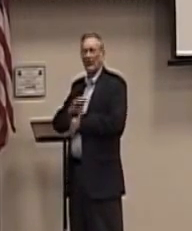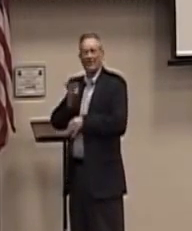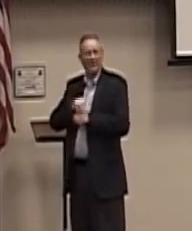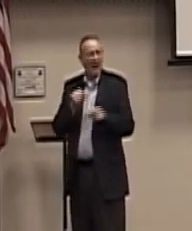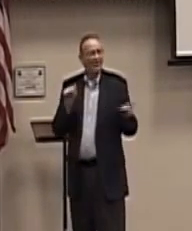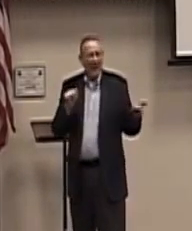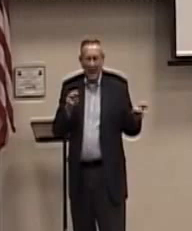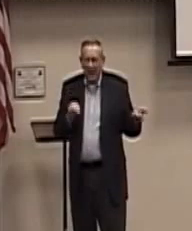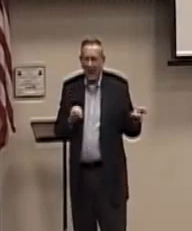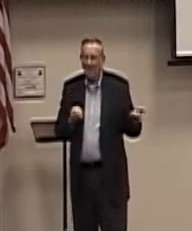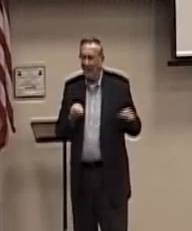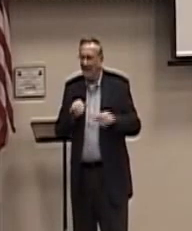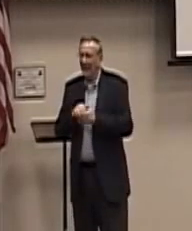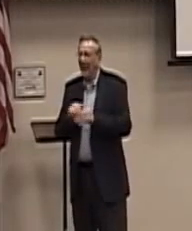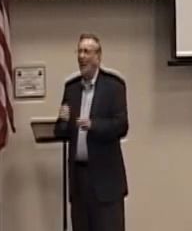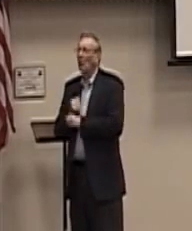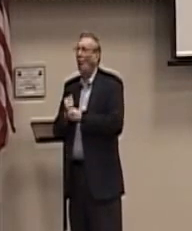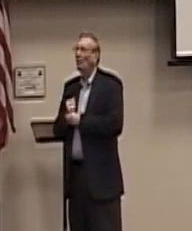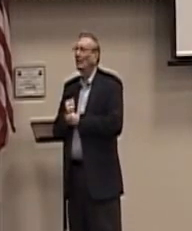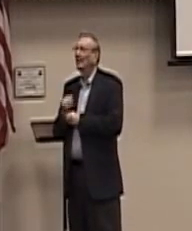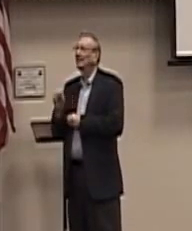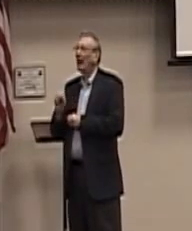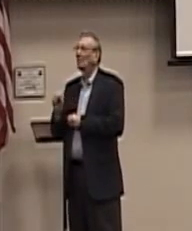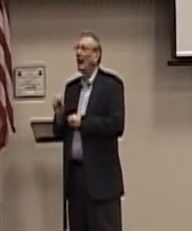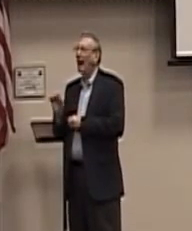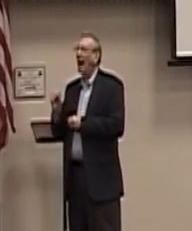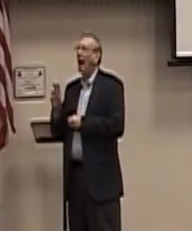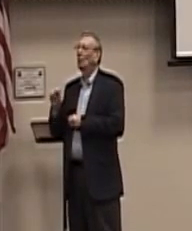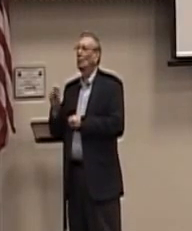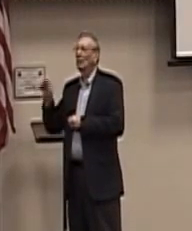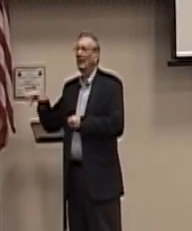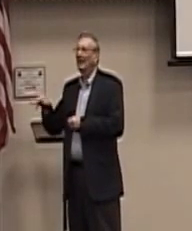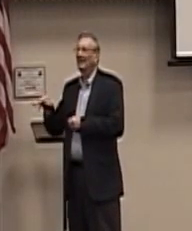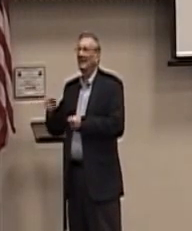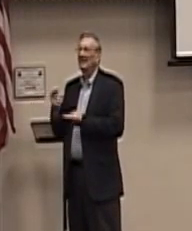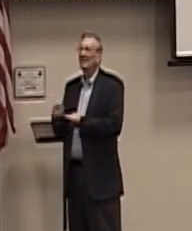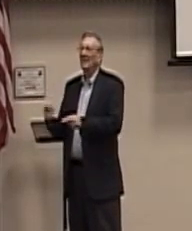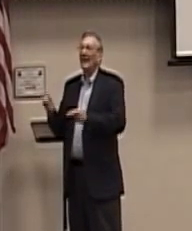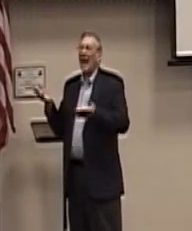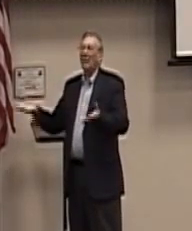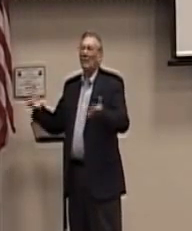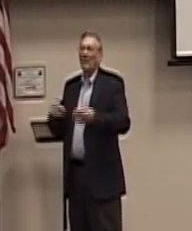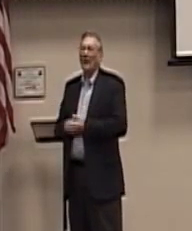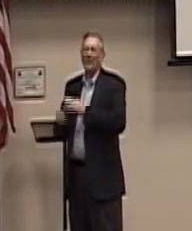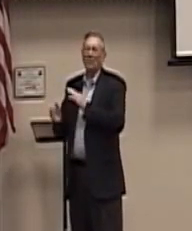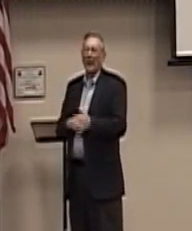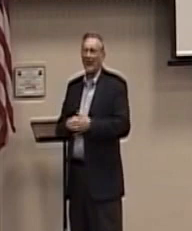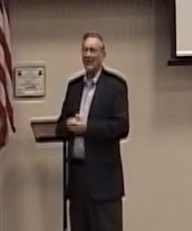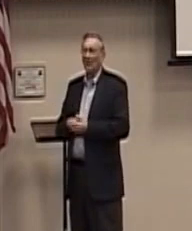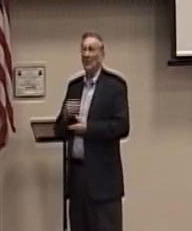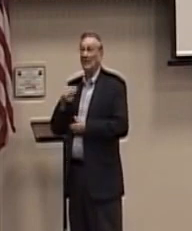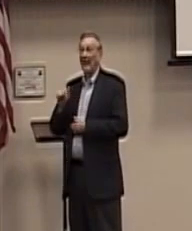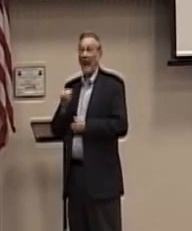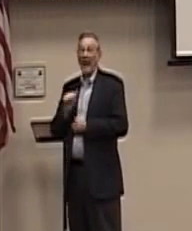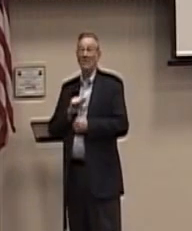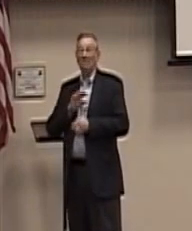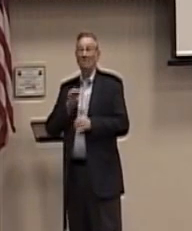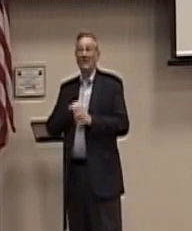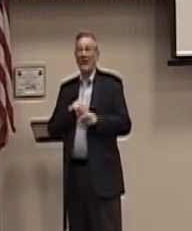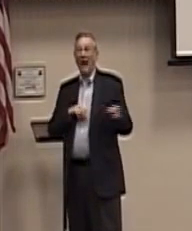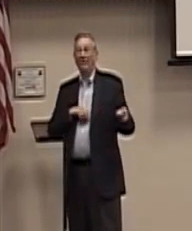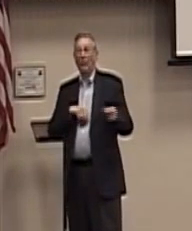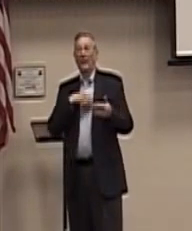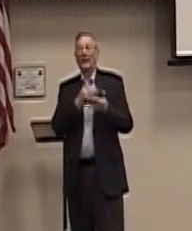that coffee shop outreach, if you want to call it that. There's a lot of events that they're planning that could see the AIMers being involved in when they get there,